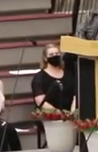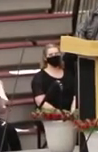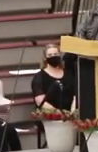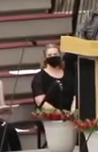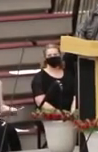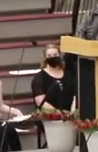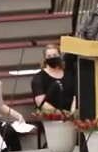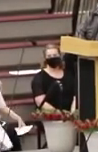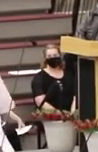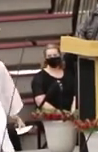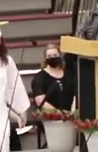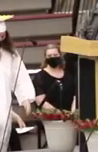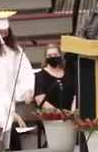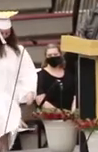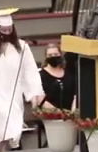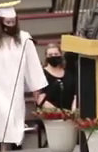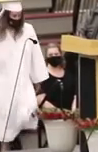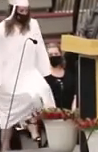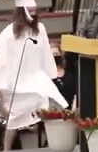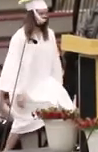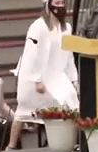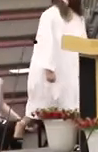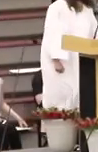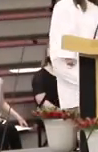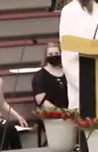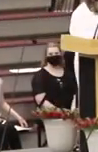Kaylee Suzanne Dion.